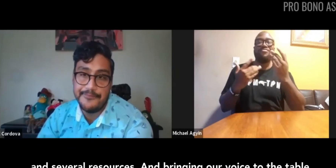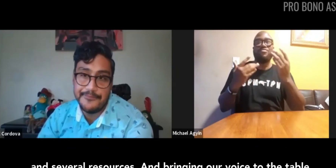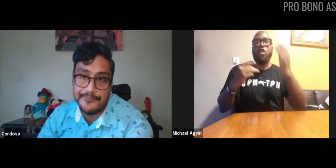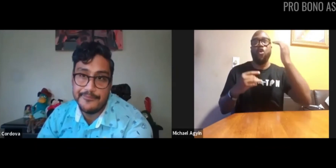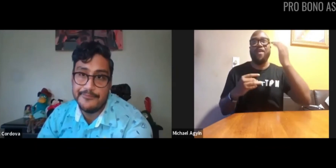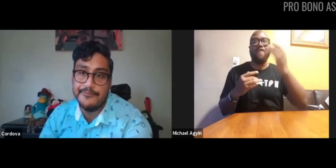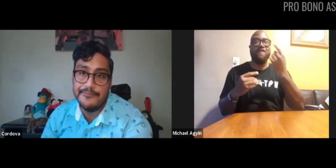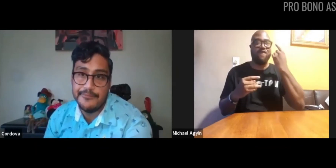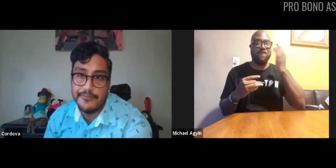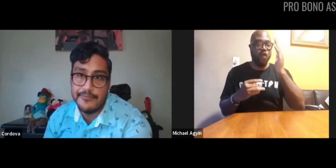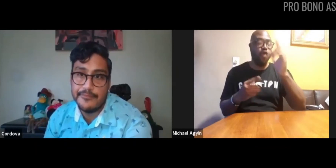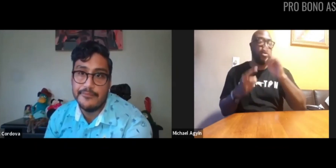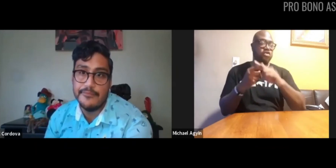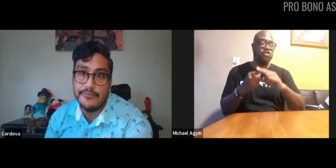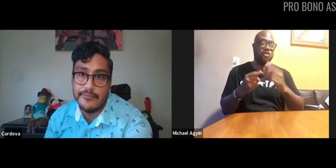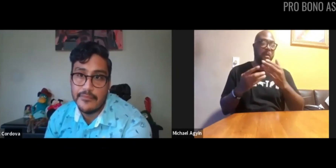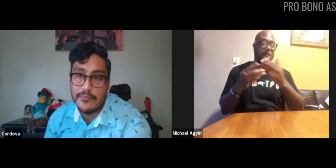the table.